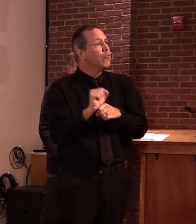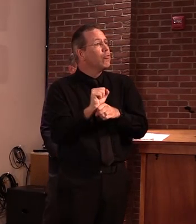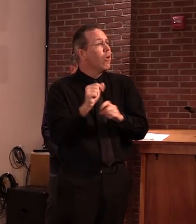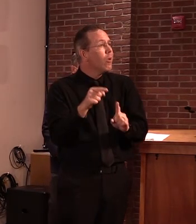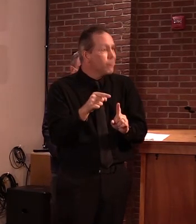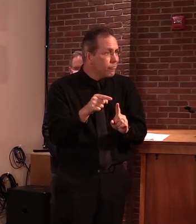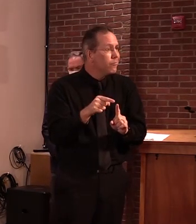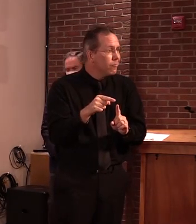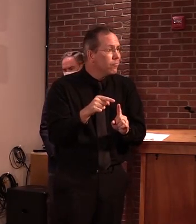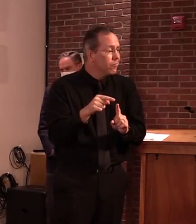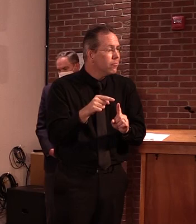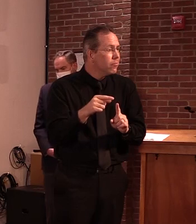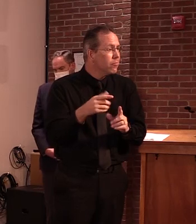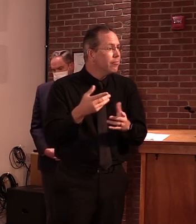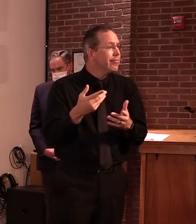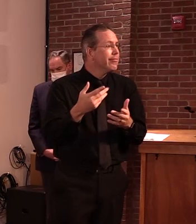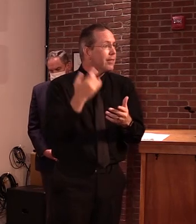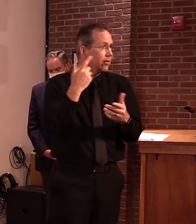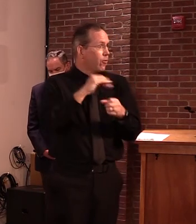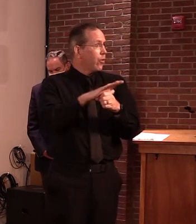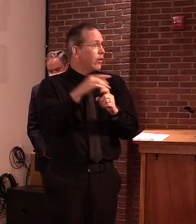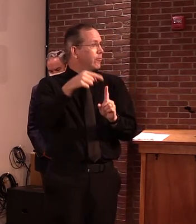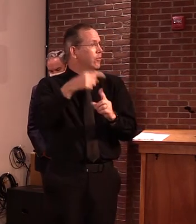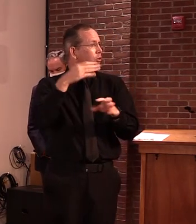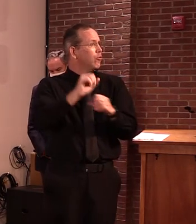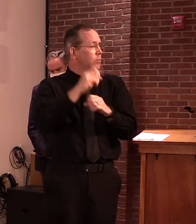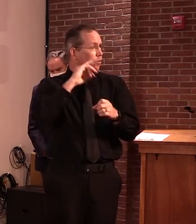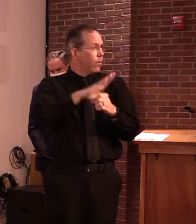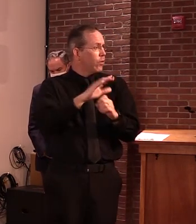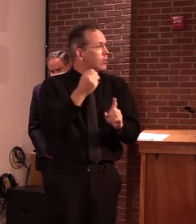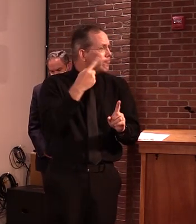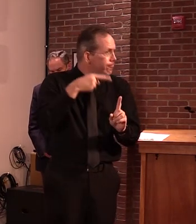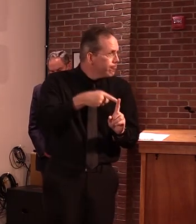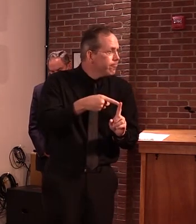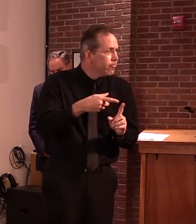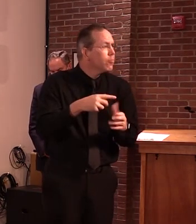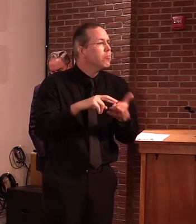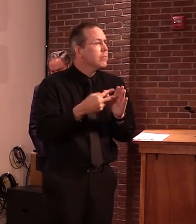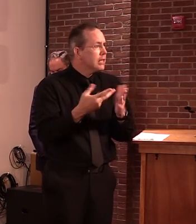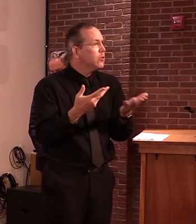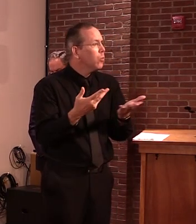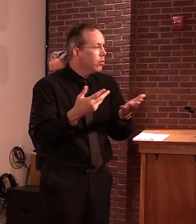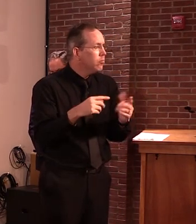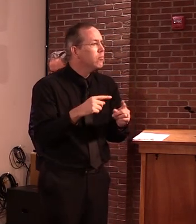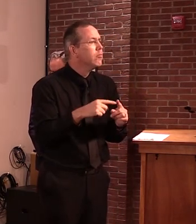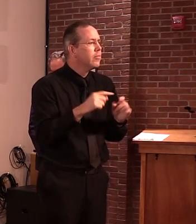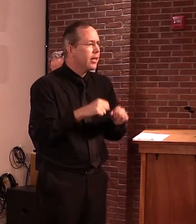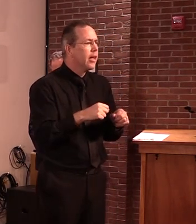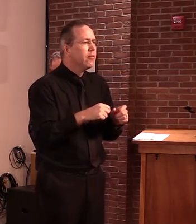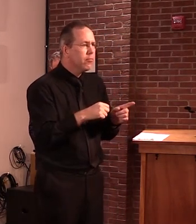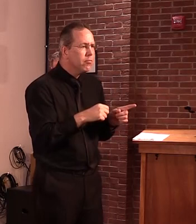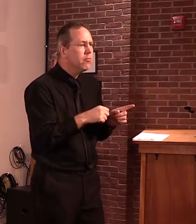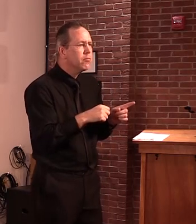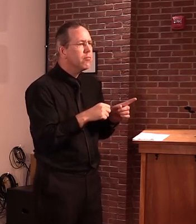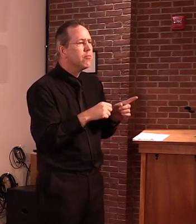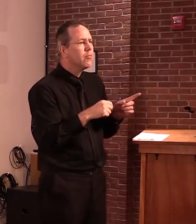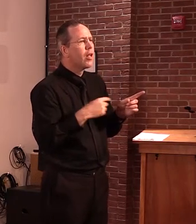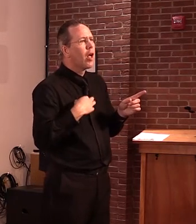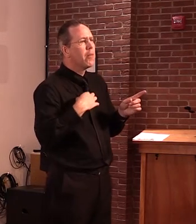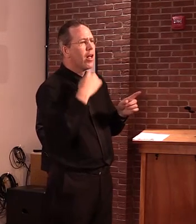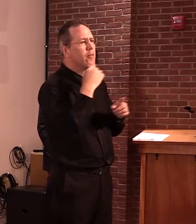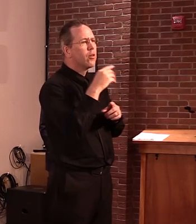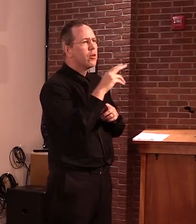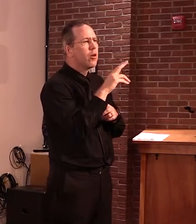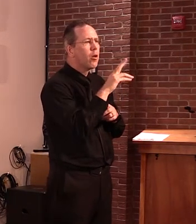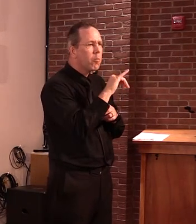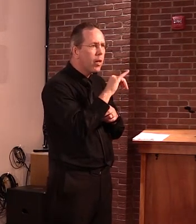were fully scheduled to be employed, then they would either be eligible for UI or likely